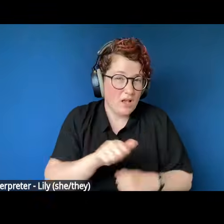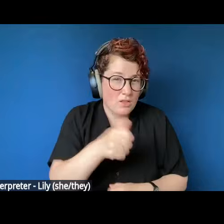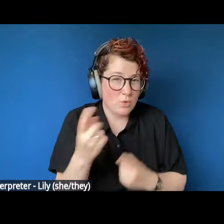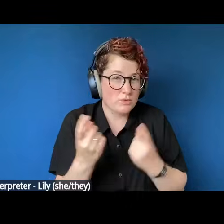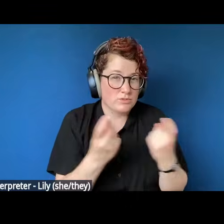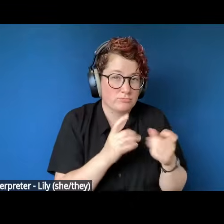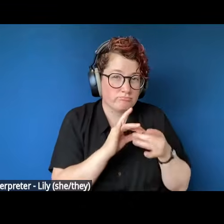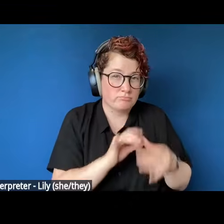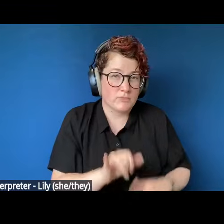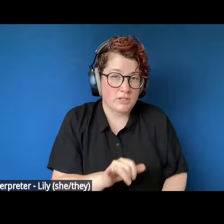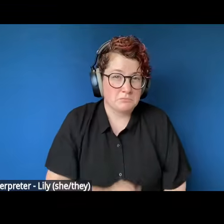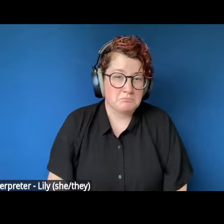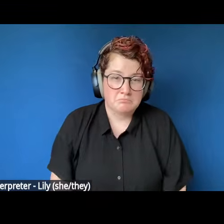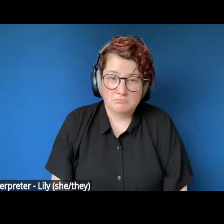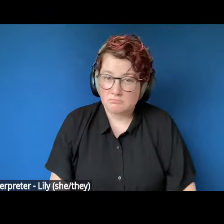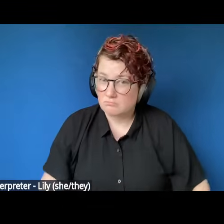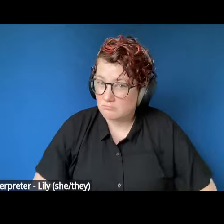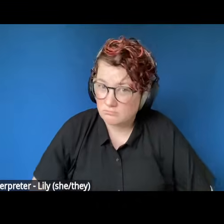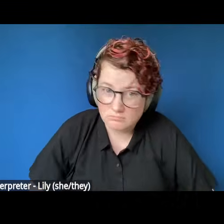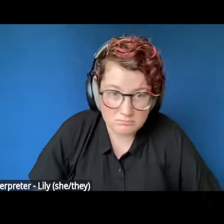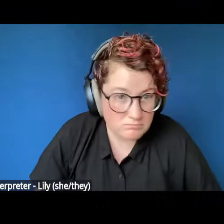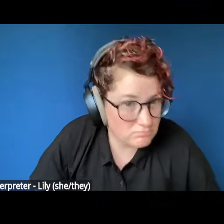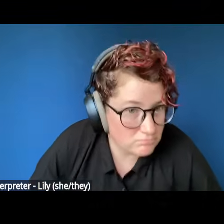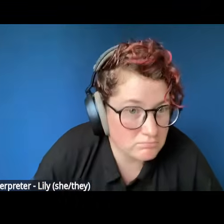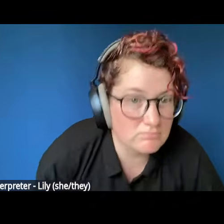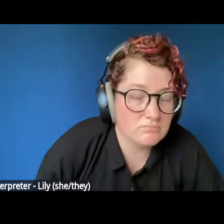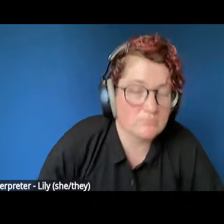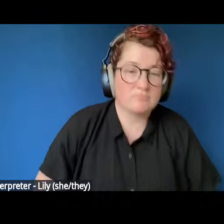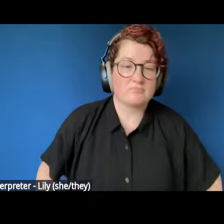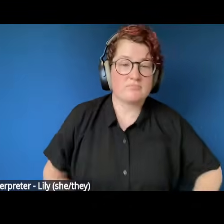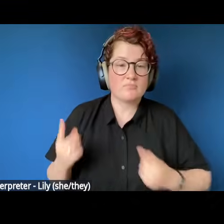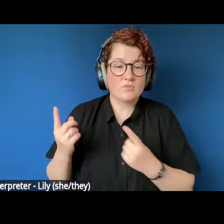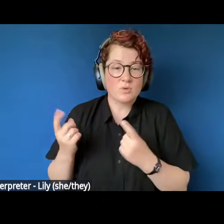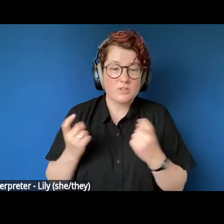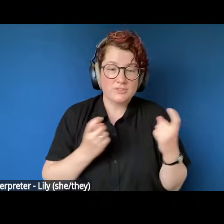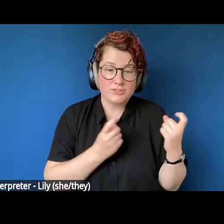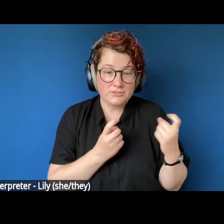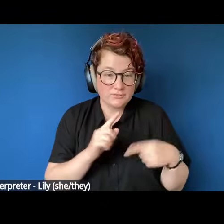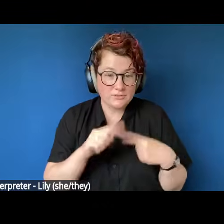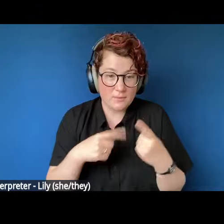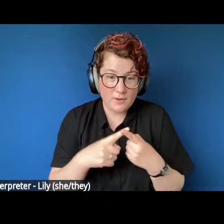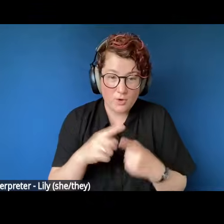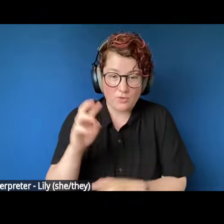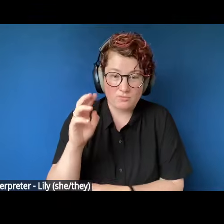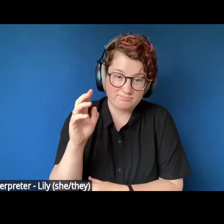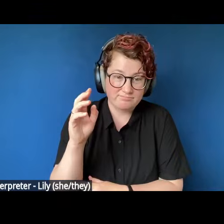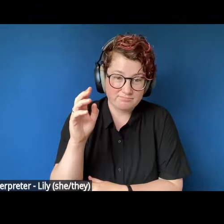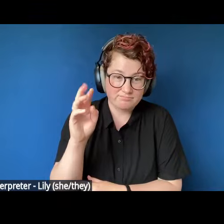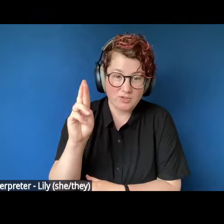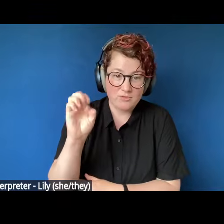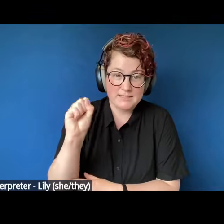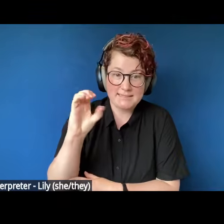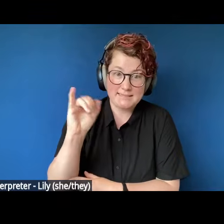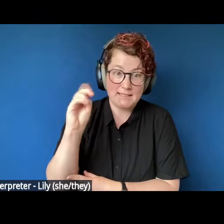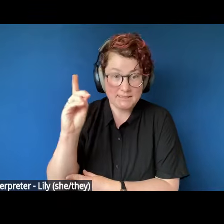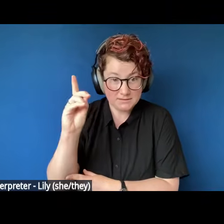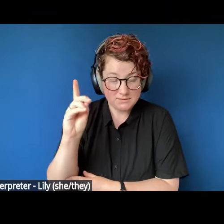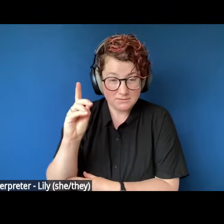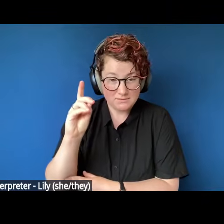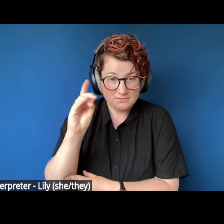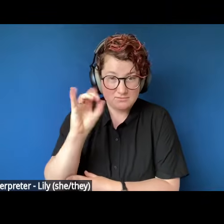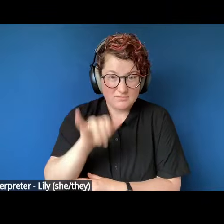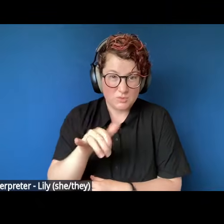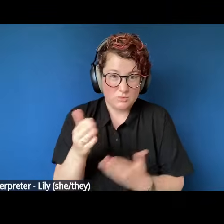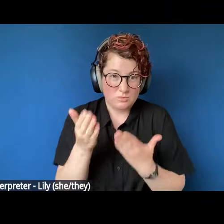reporting? Or questions about what it means to rescind the in-camera motions? Oh,